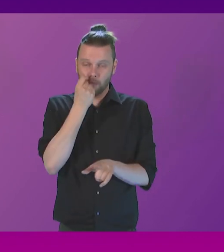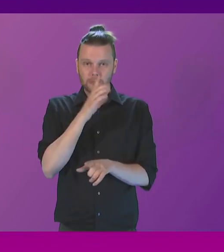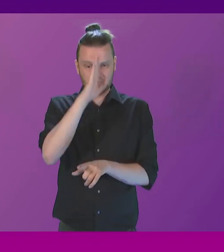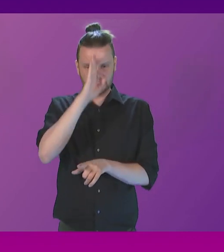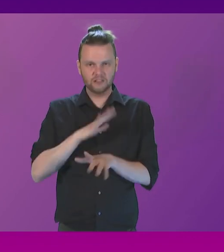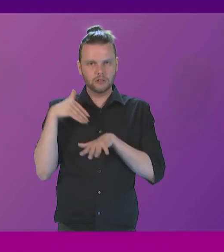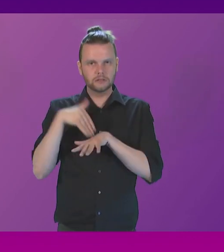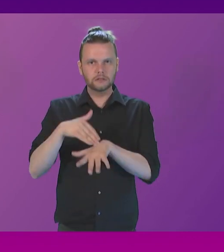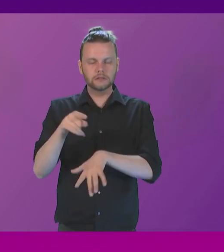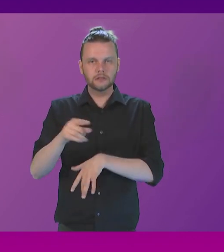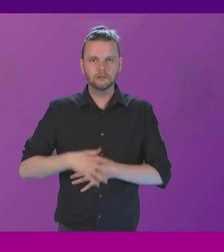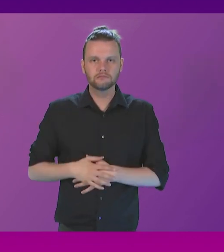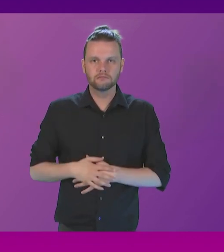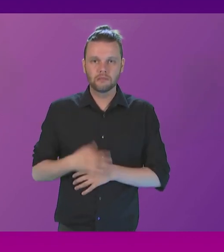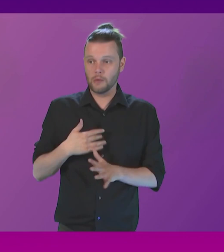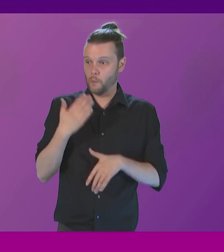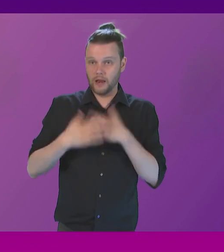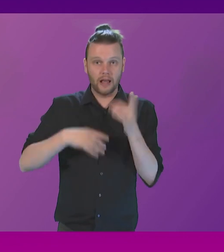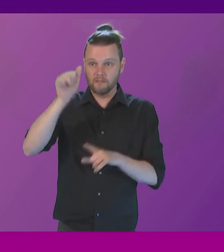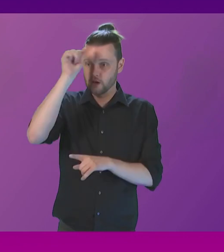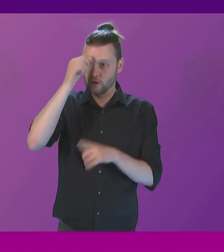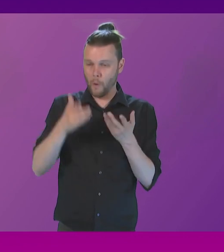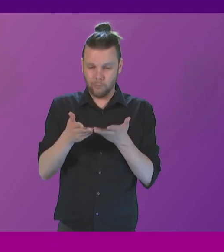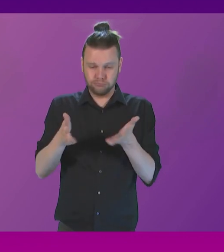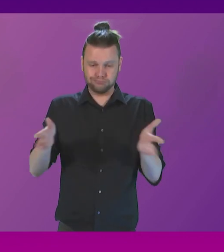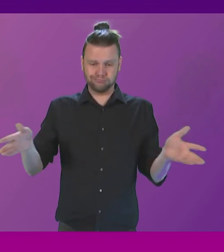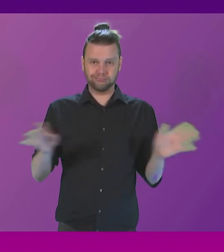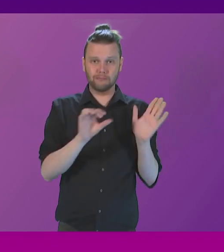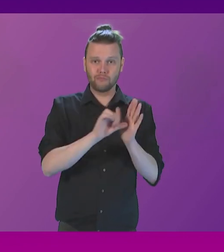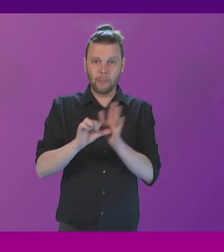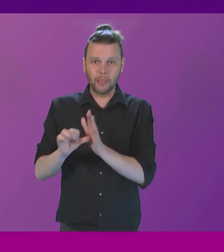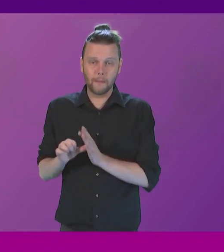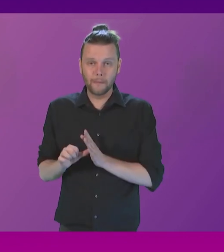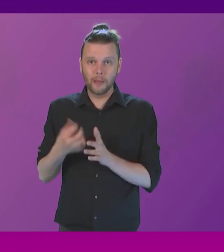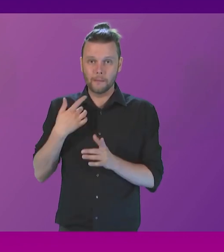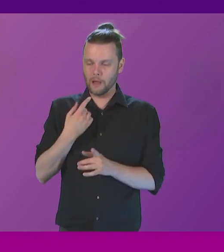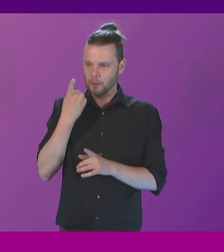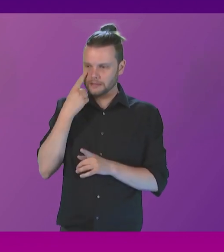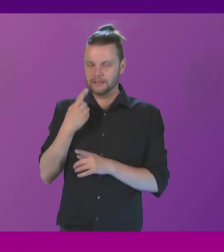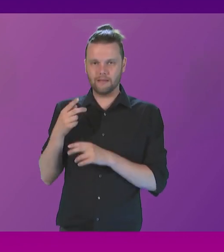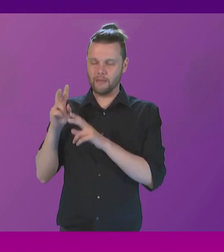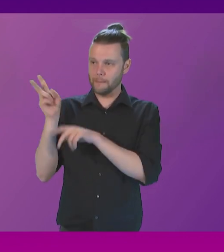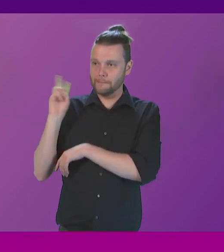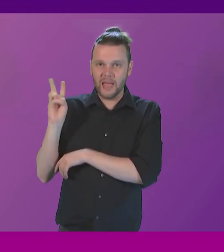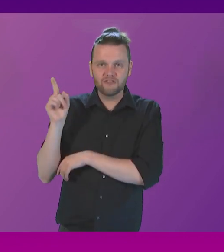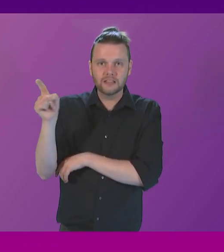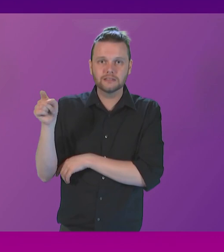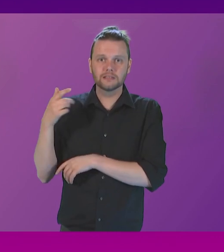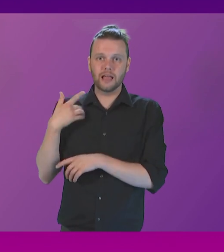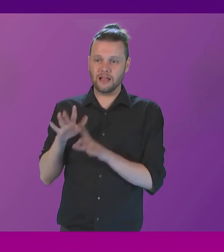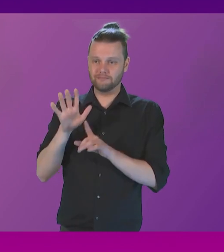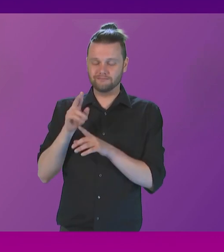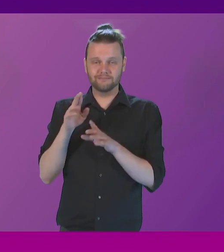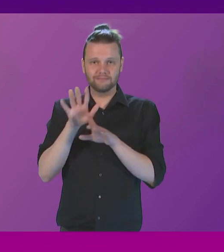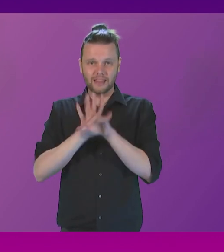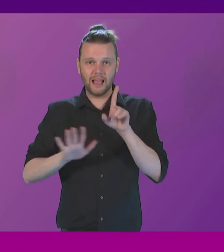consequences. And we might never have known about the scale of the problem, was it not for the determination of those parents and indeed the National